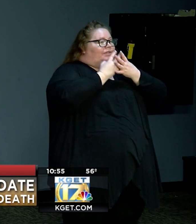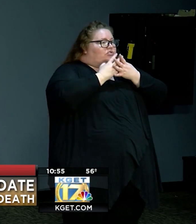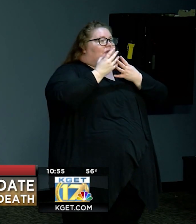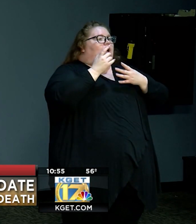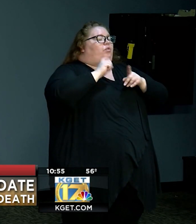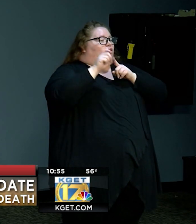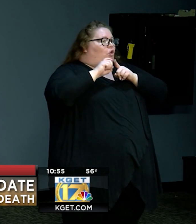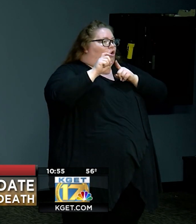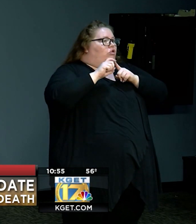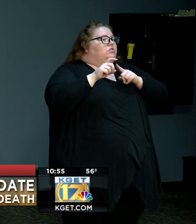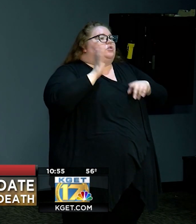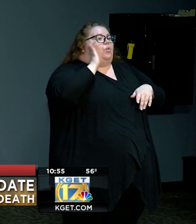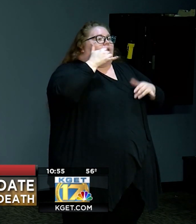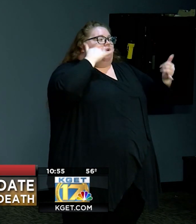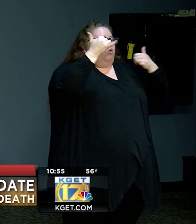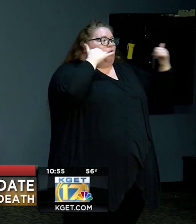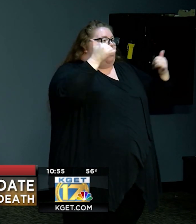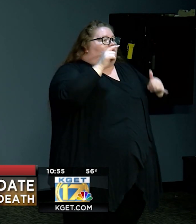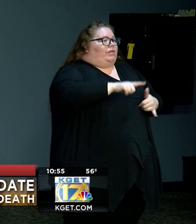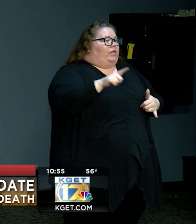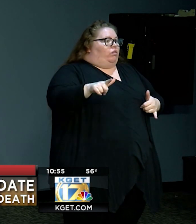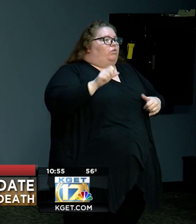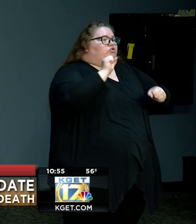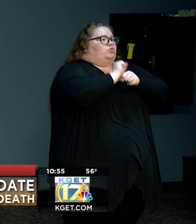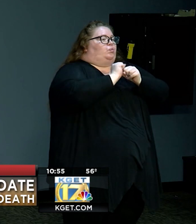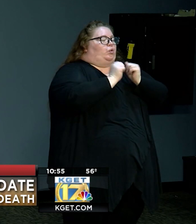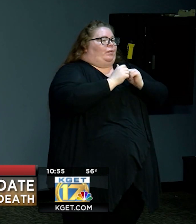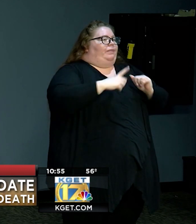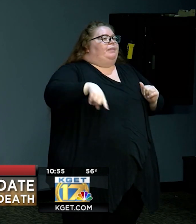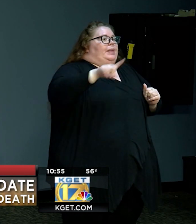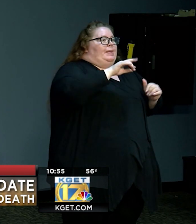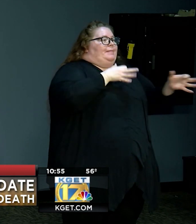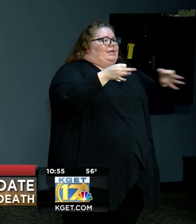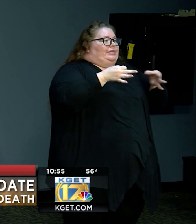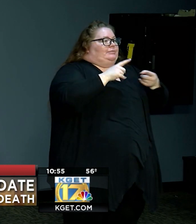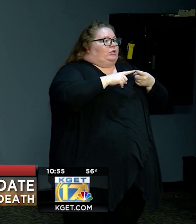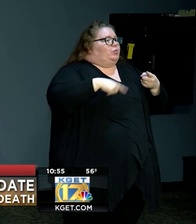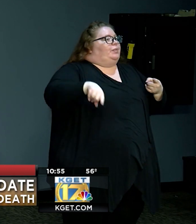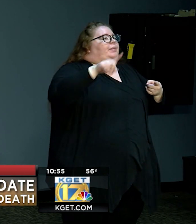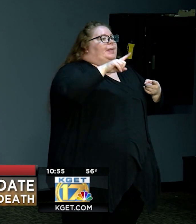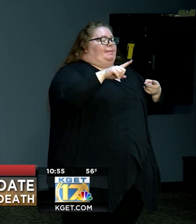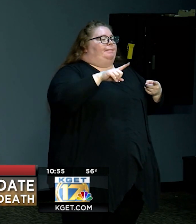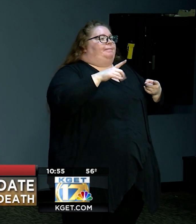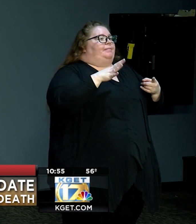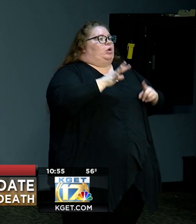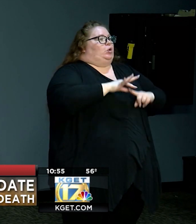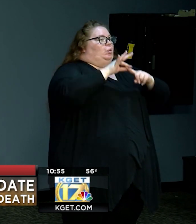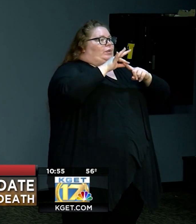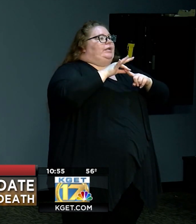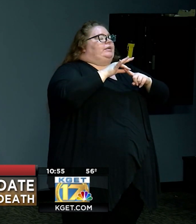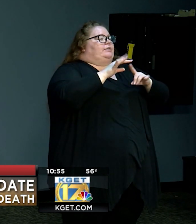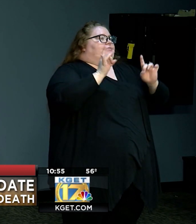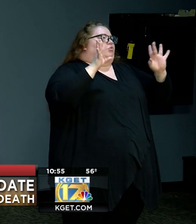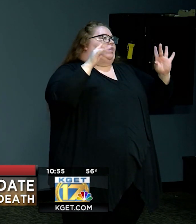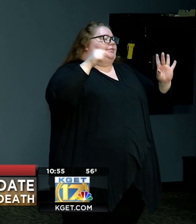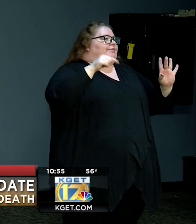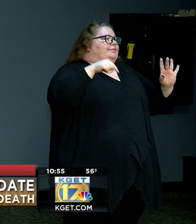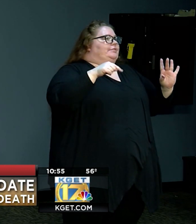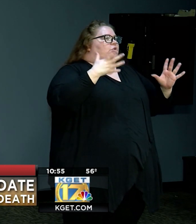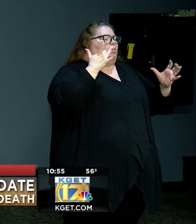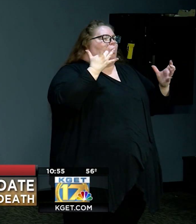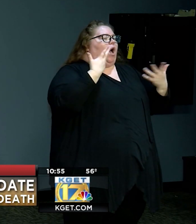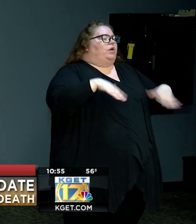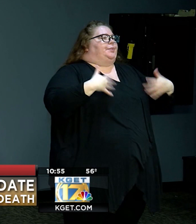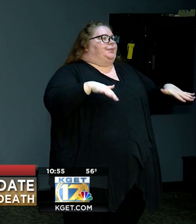call landlords and work with them and help explain to them the very unique nature of this crisis and why it is